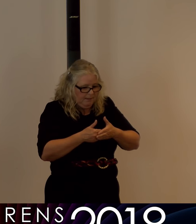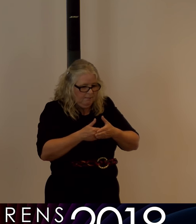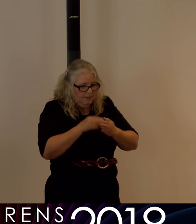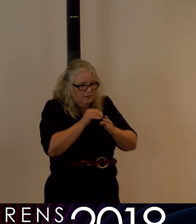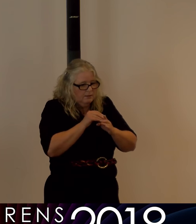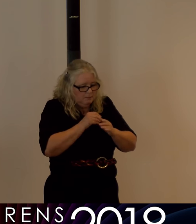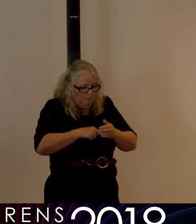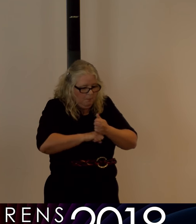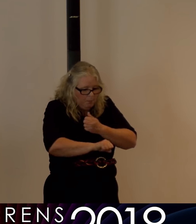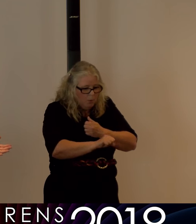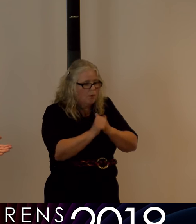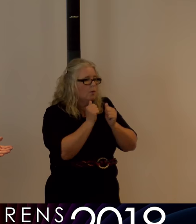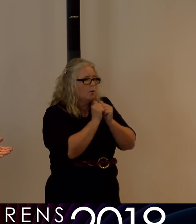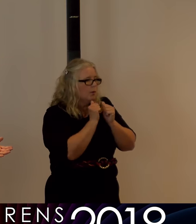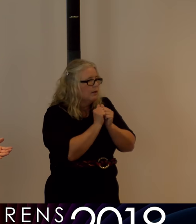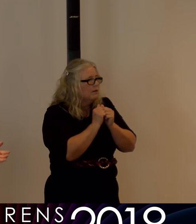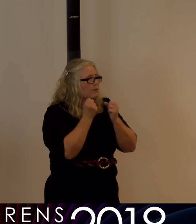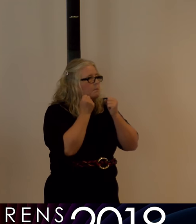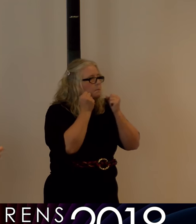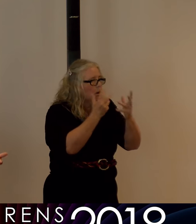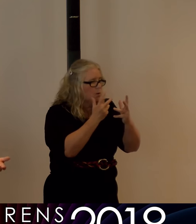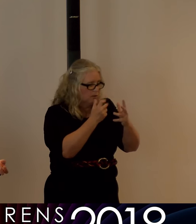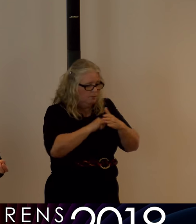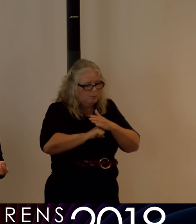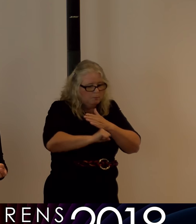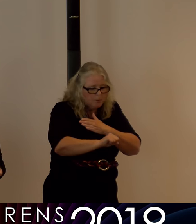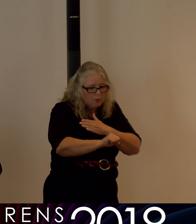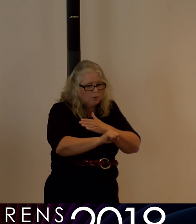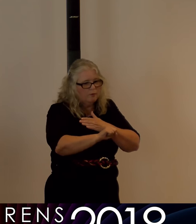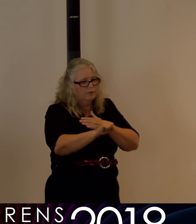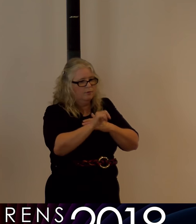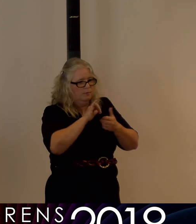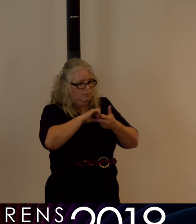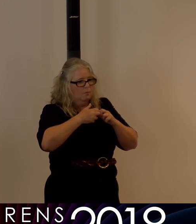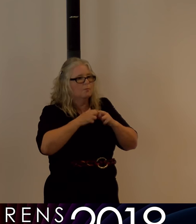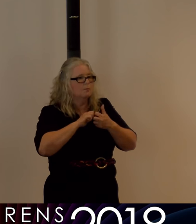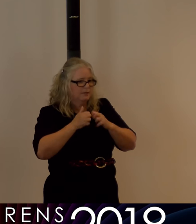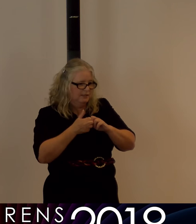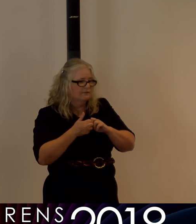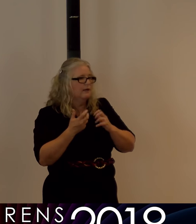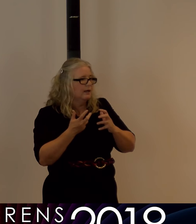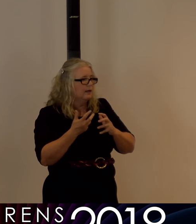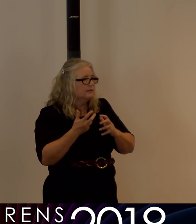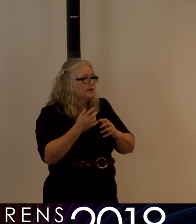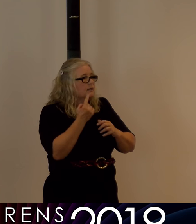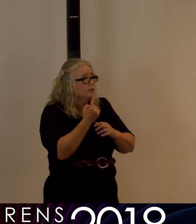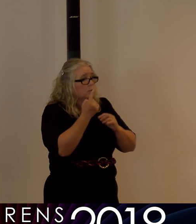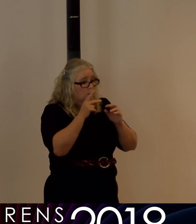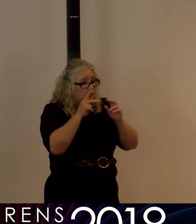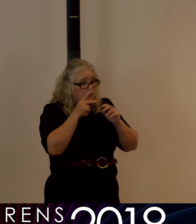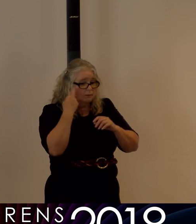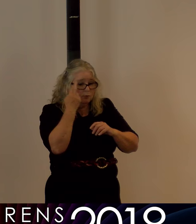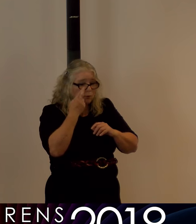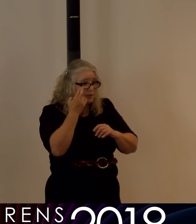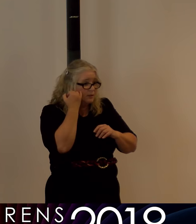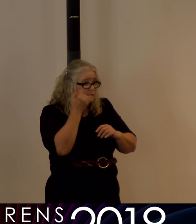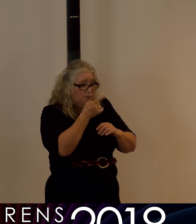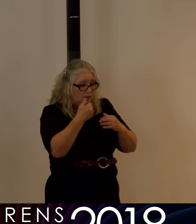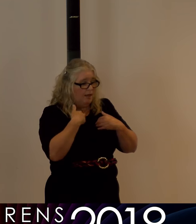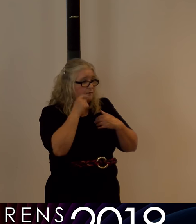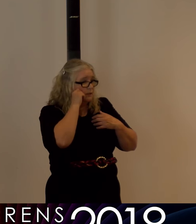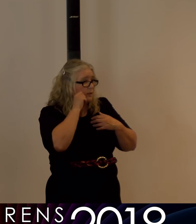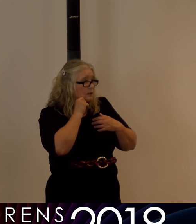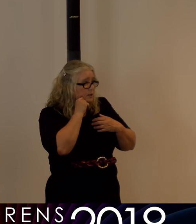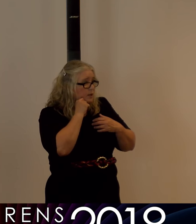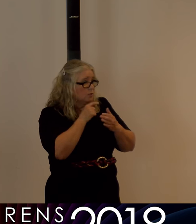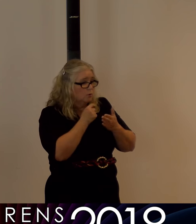birth defects. That's one of the reasons if you have a teenager in your house who is treated for acne with Retin-A, they